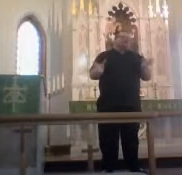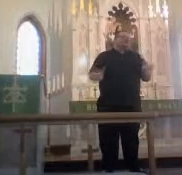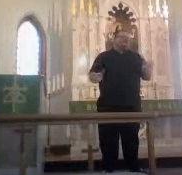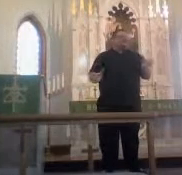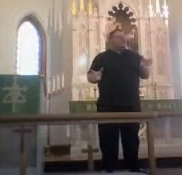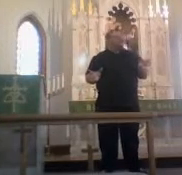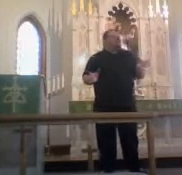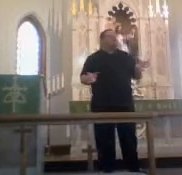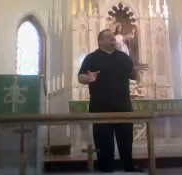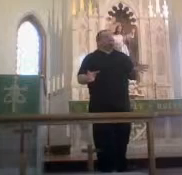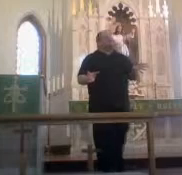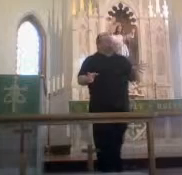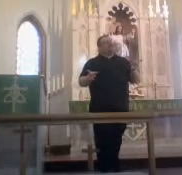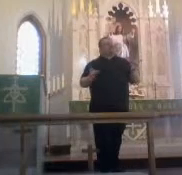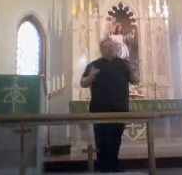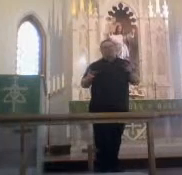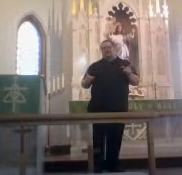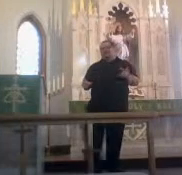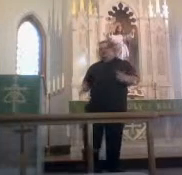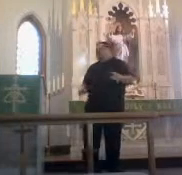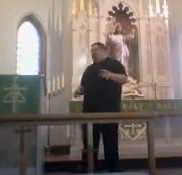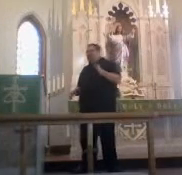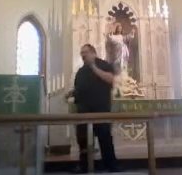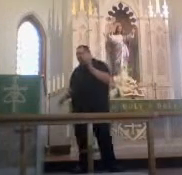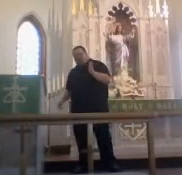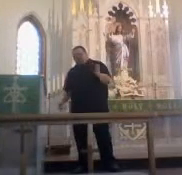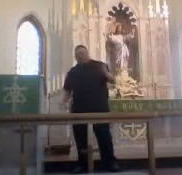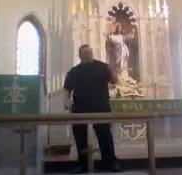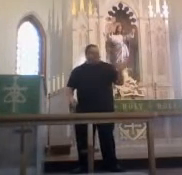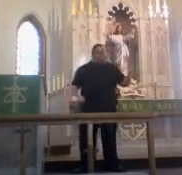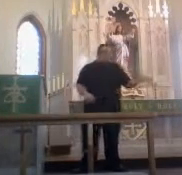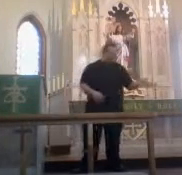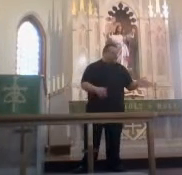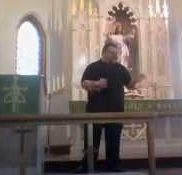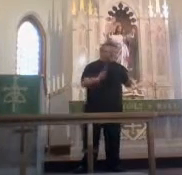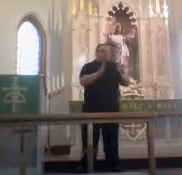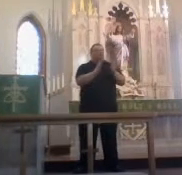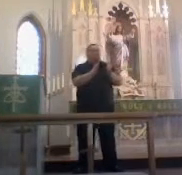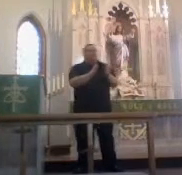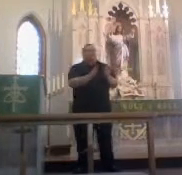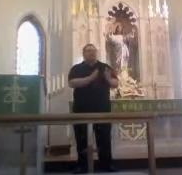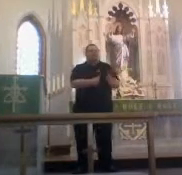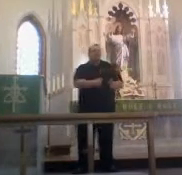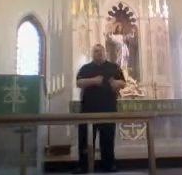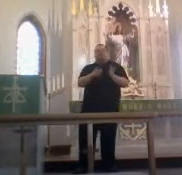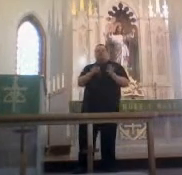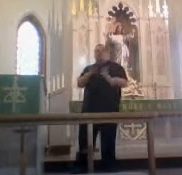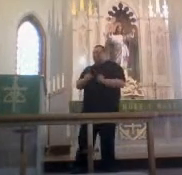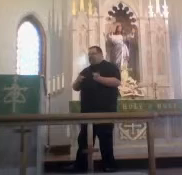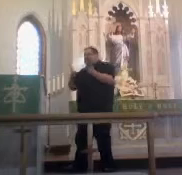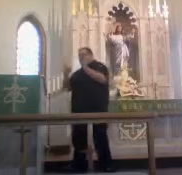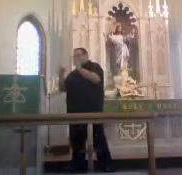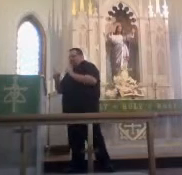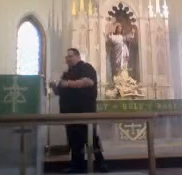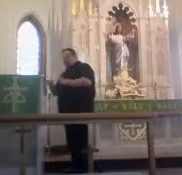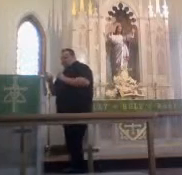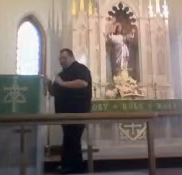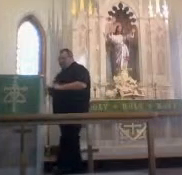on, because it's coming. We are broken, sinful people living in a broken, sinful world, the results of which are broken,